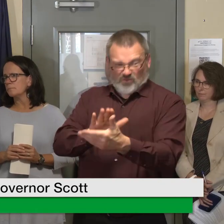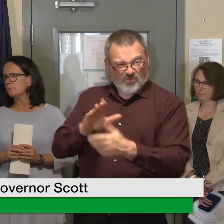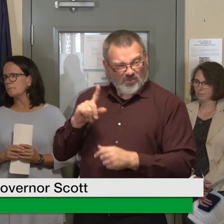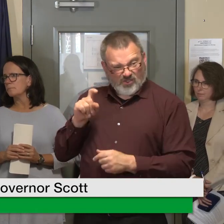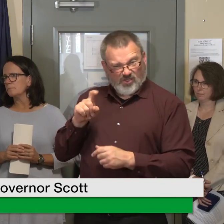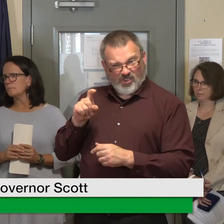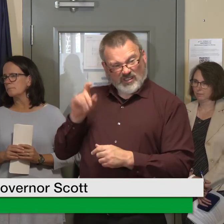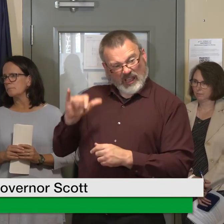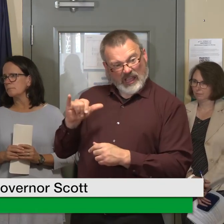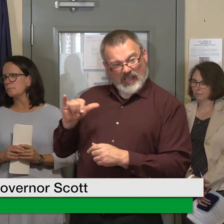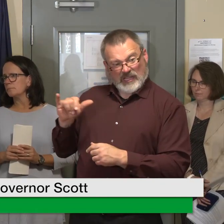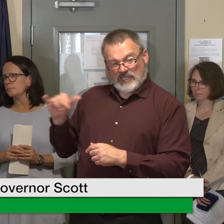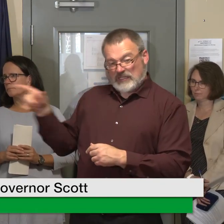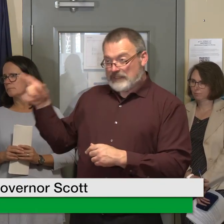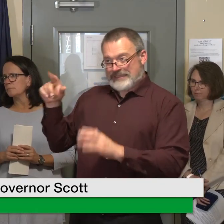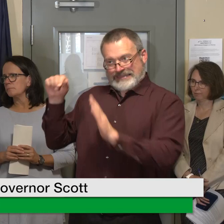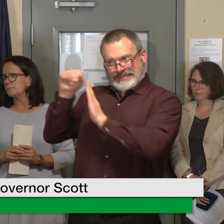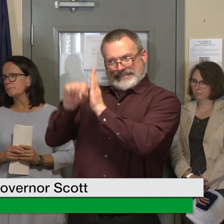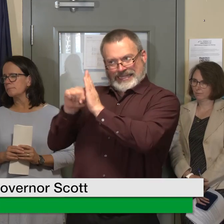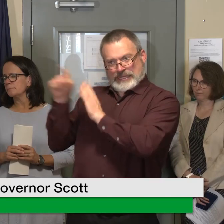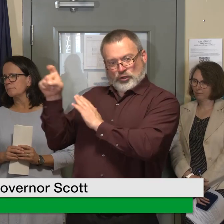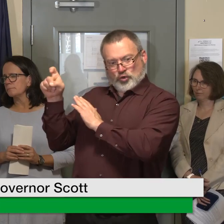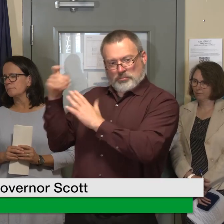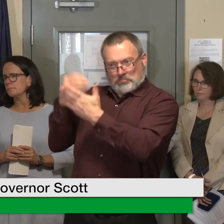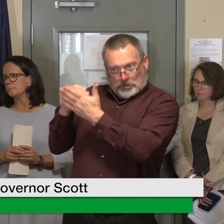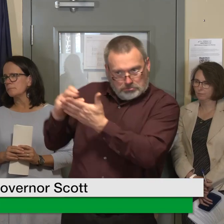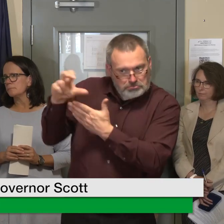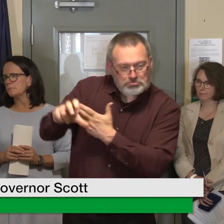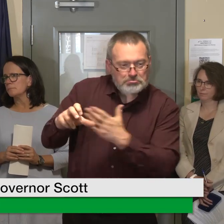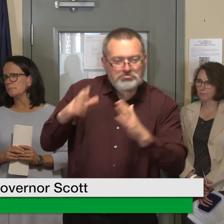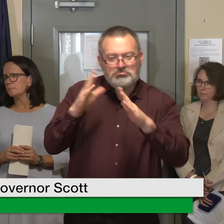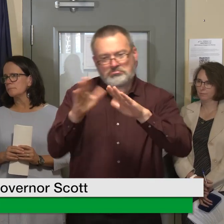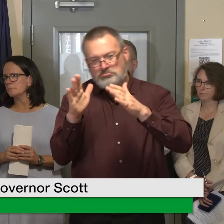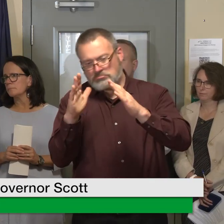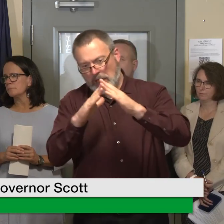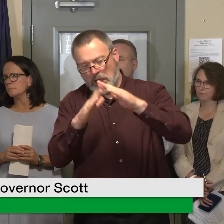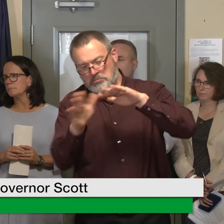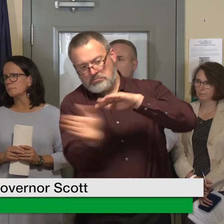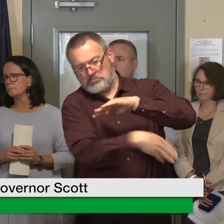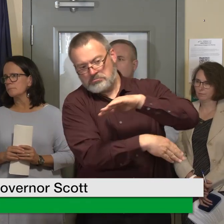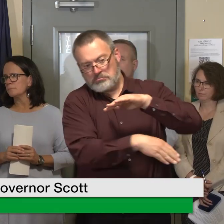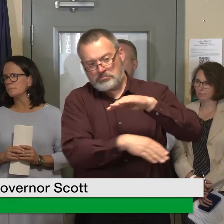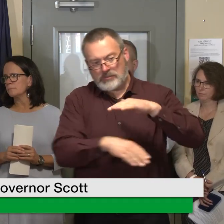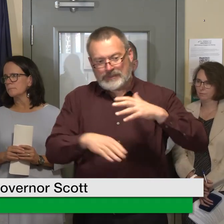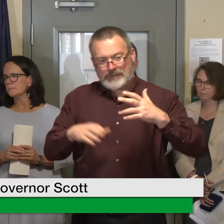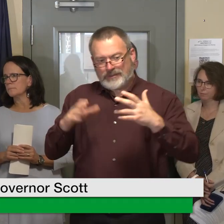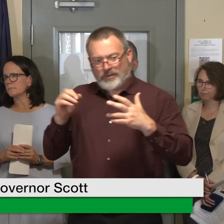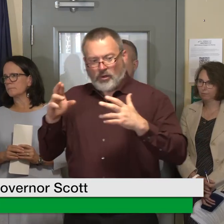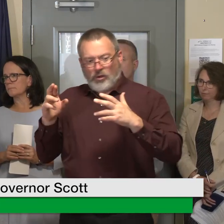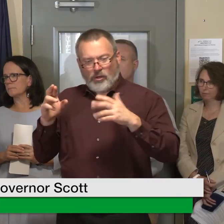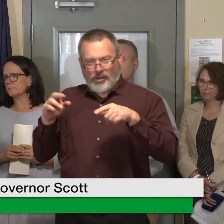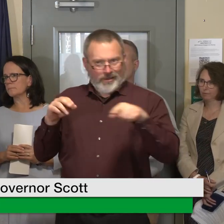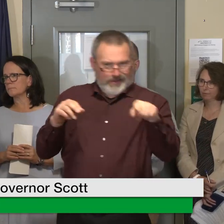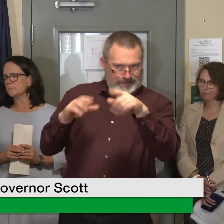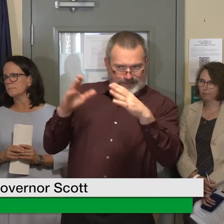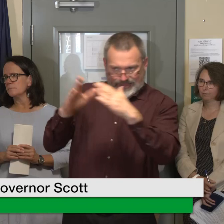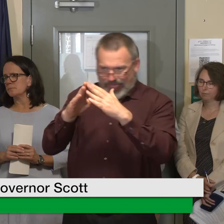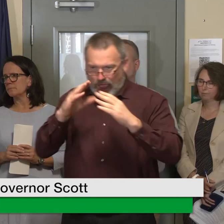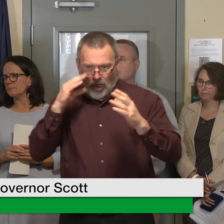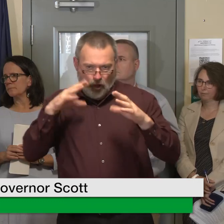start directly funding buyouts so that there is not this tension between municipalities and homeowners who want a